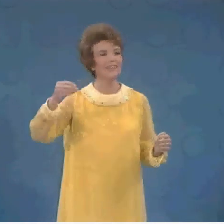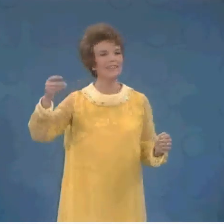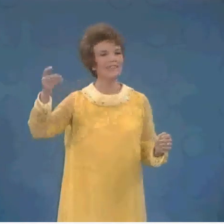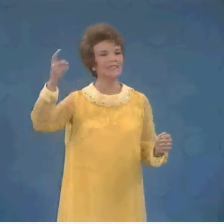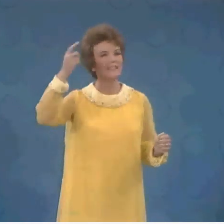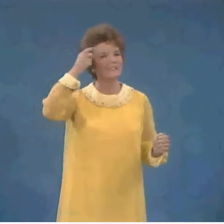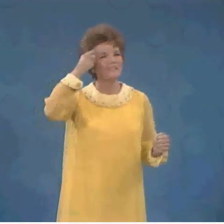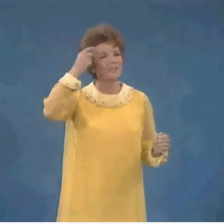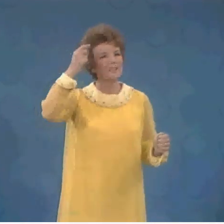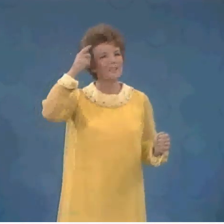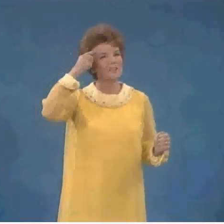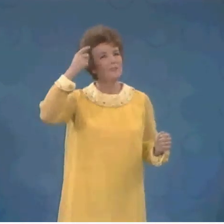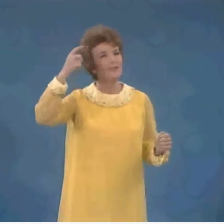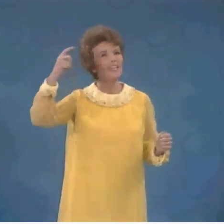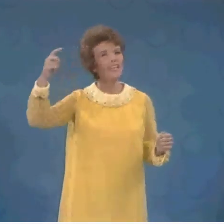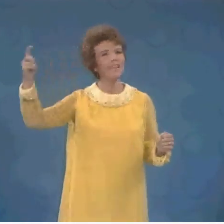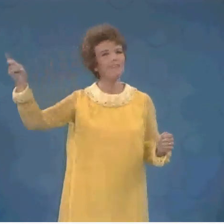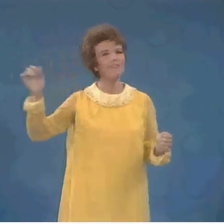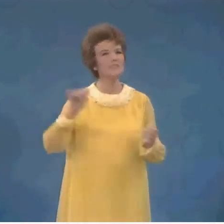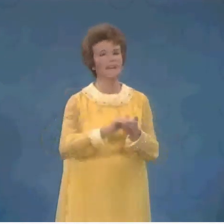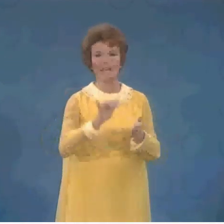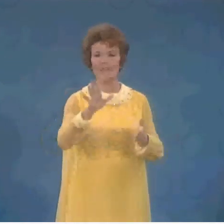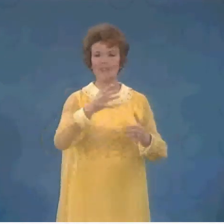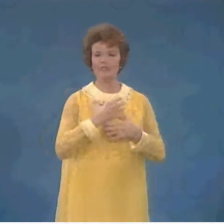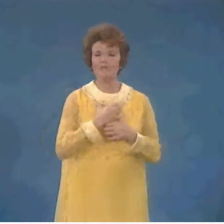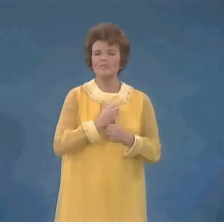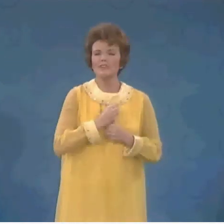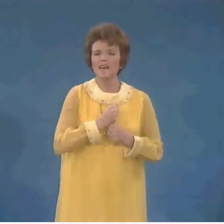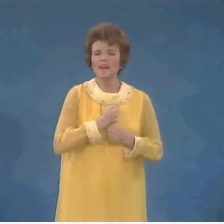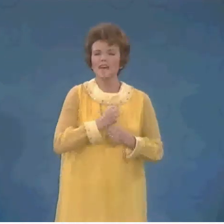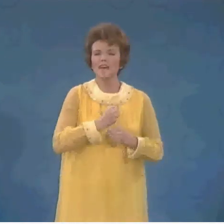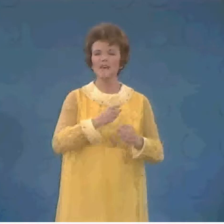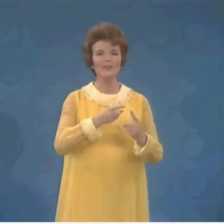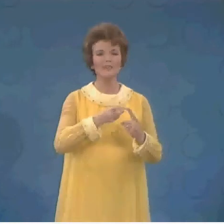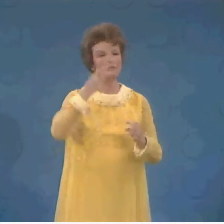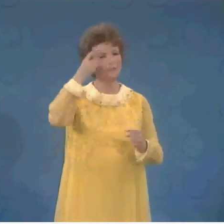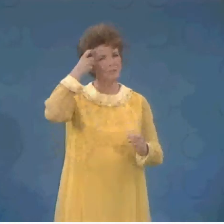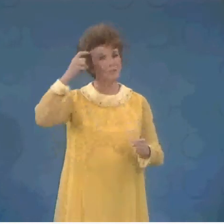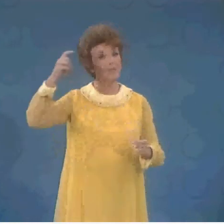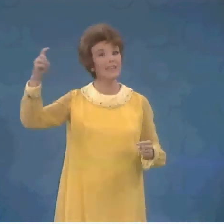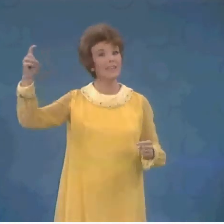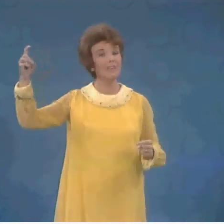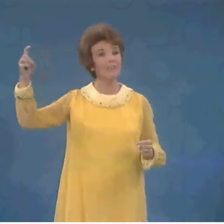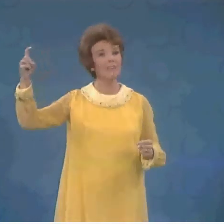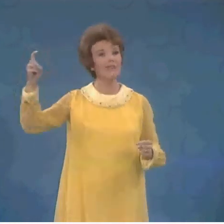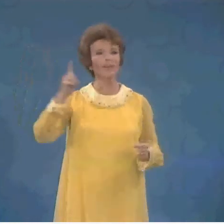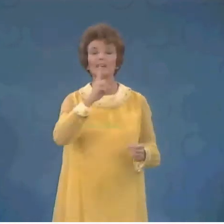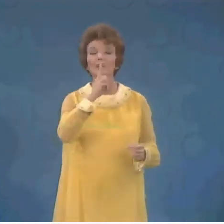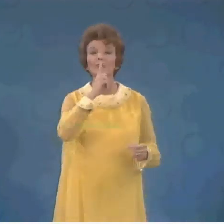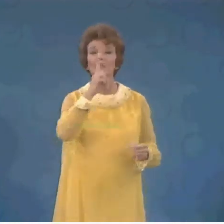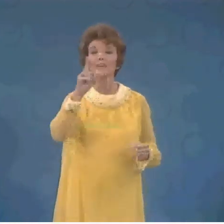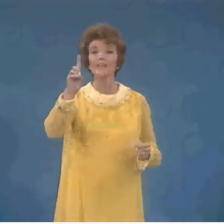and the dreams that you dare to dream really